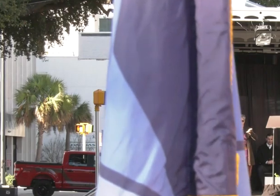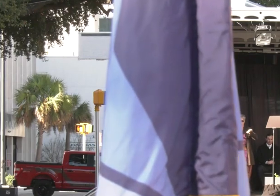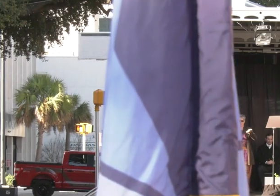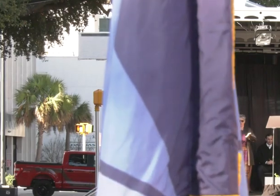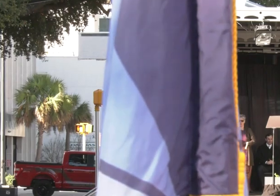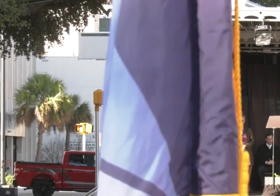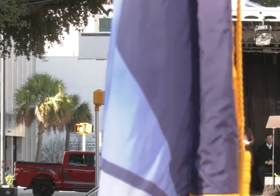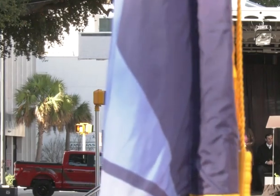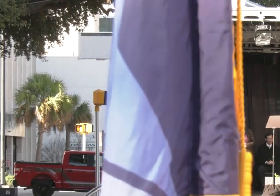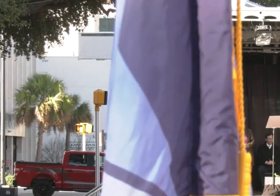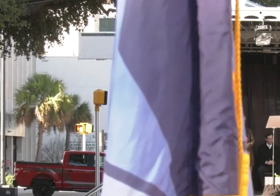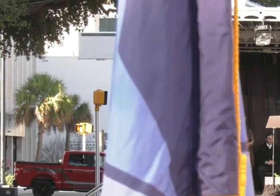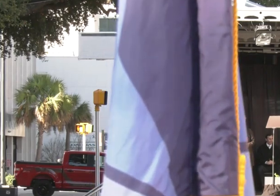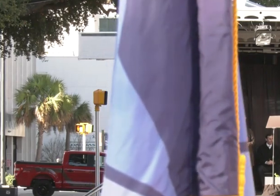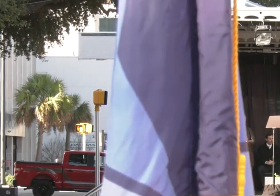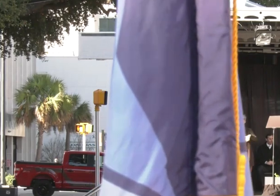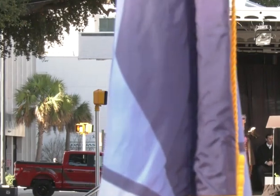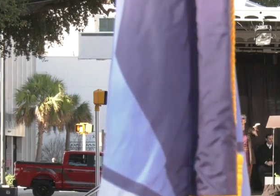Welcome.